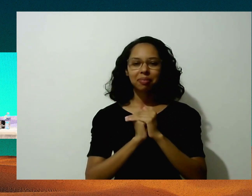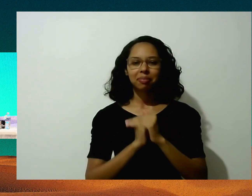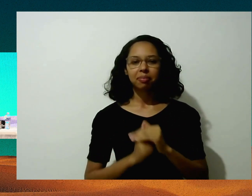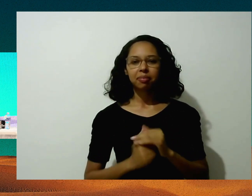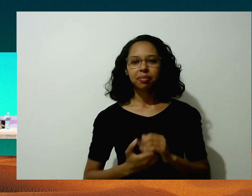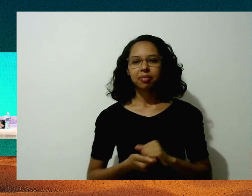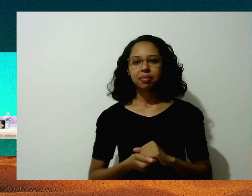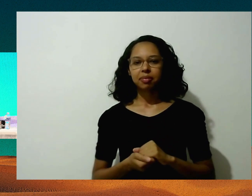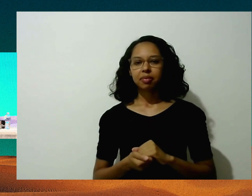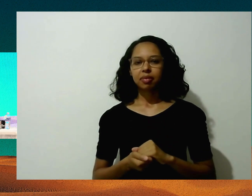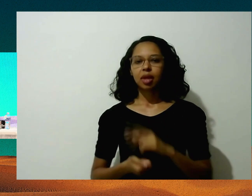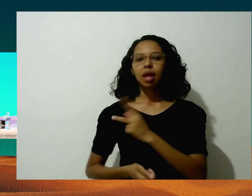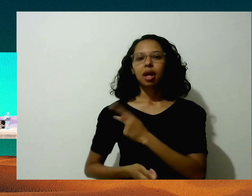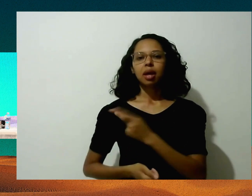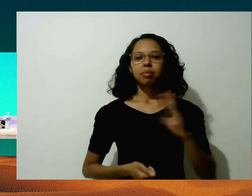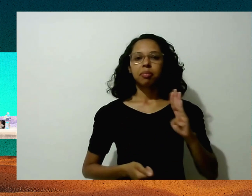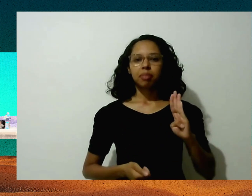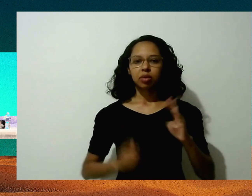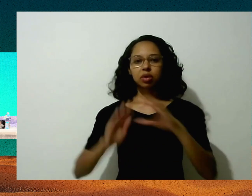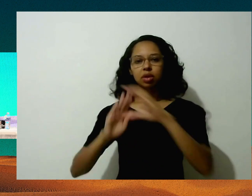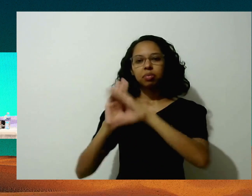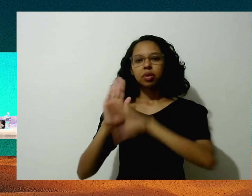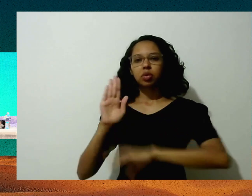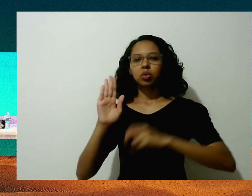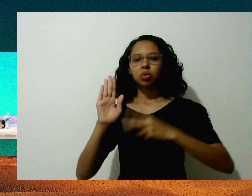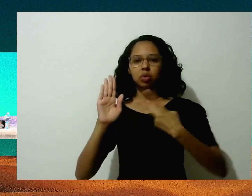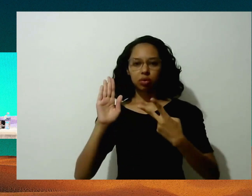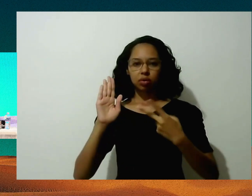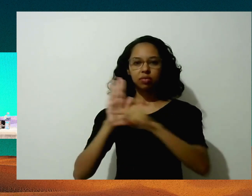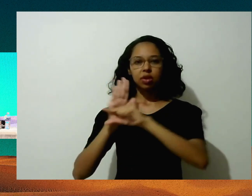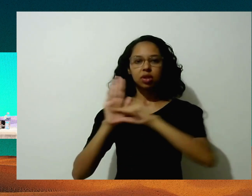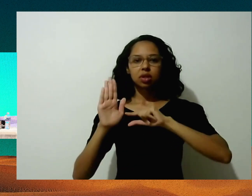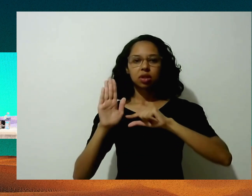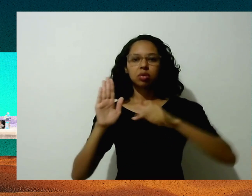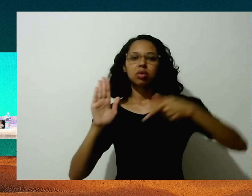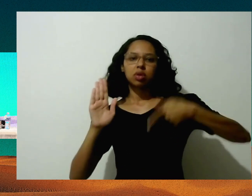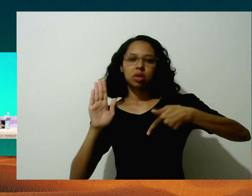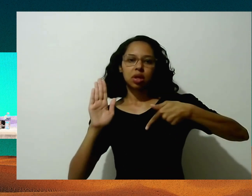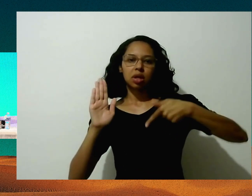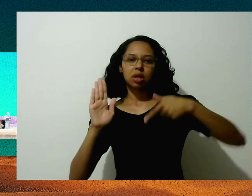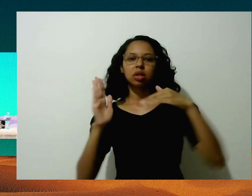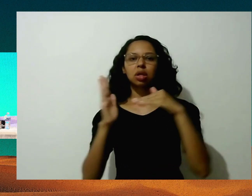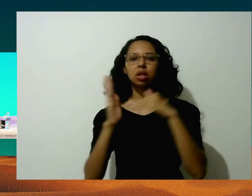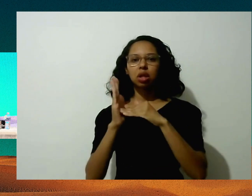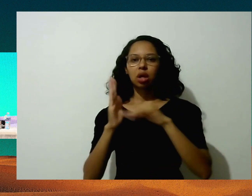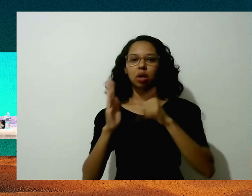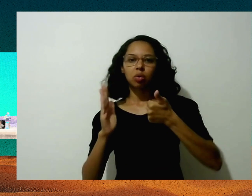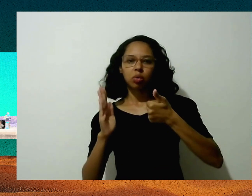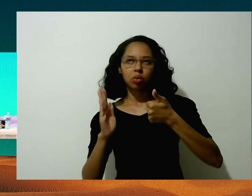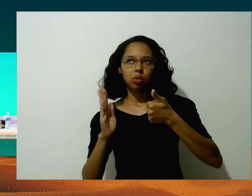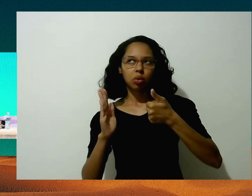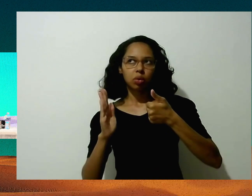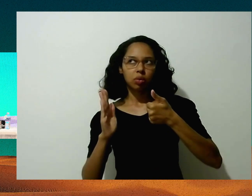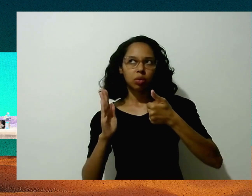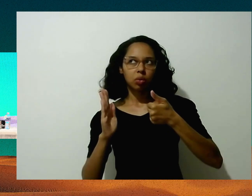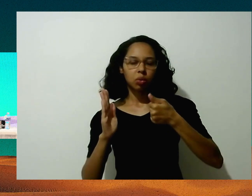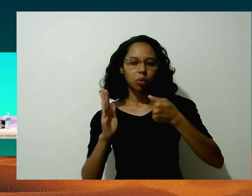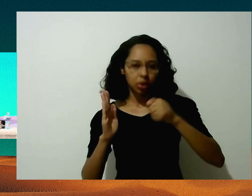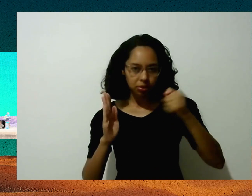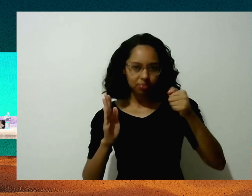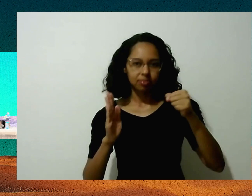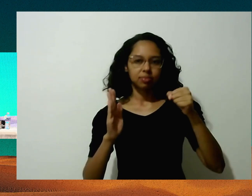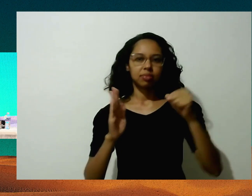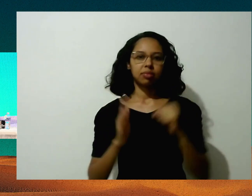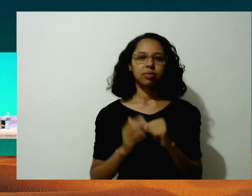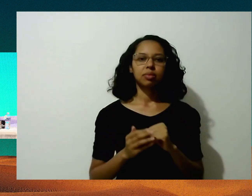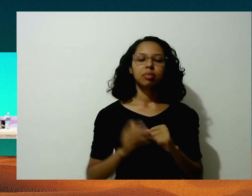Hebreus 2, Hebrews 2, versículos 7 e 8. verses 7 and 8. Que diz? What does it